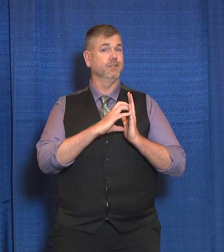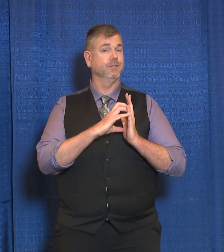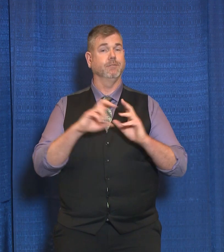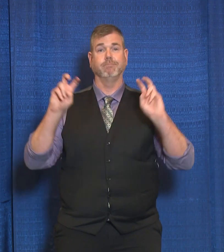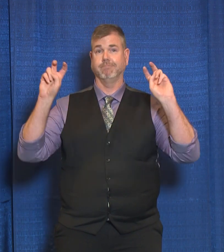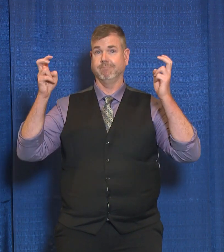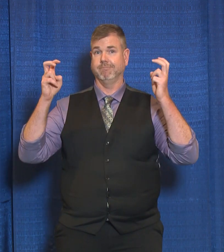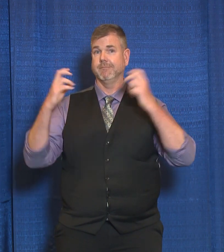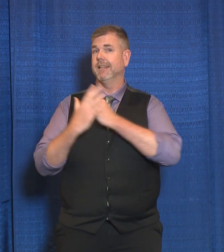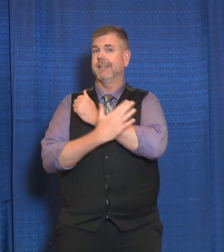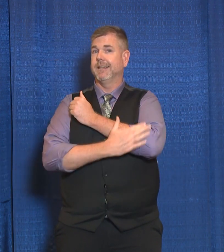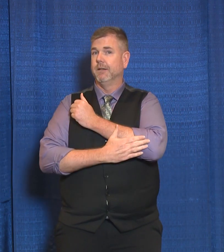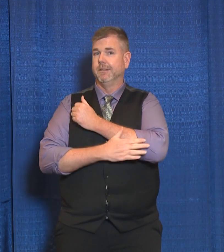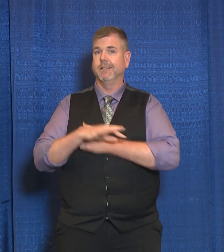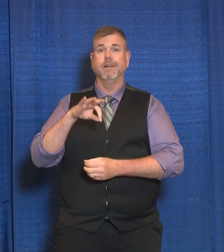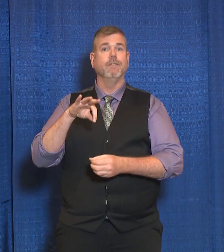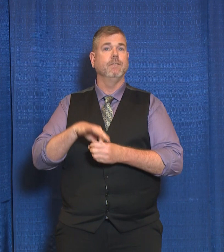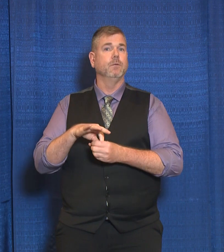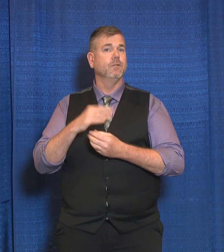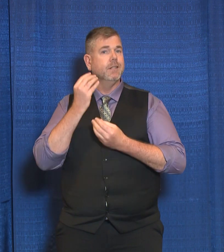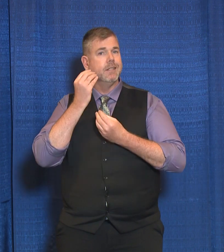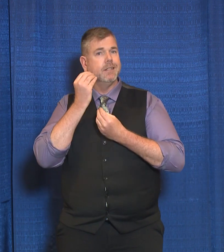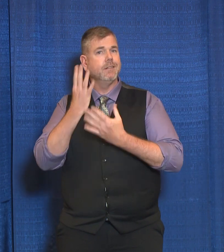County Voter Information Guide.